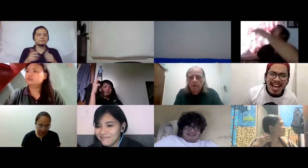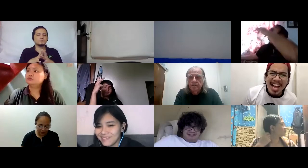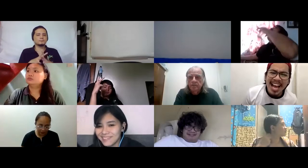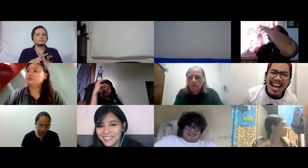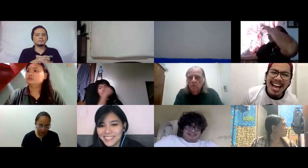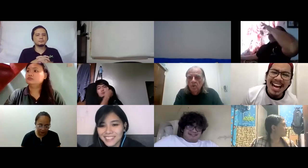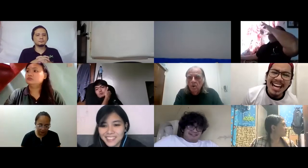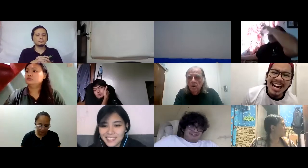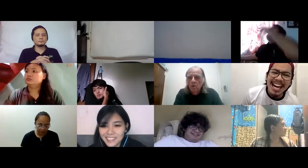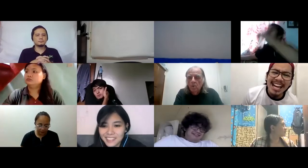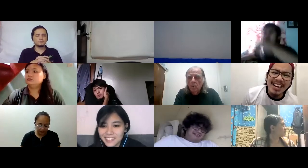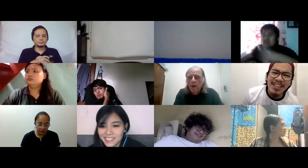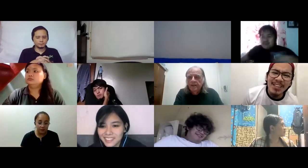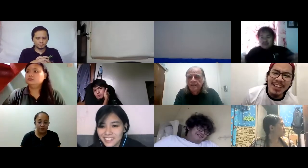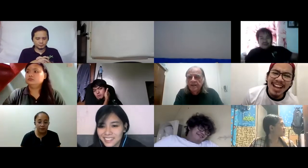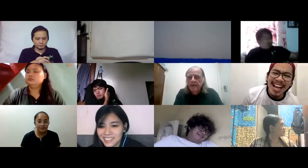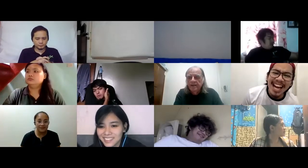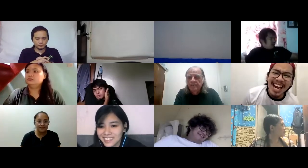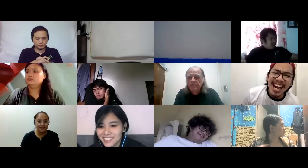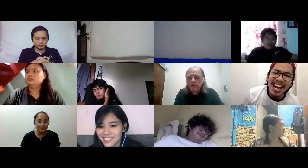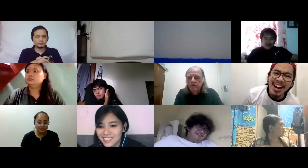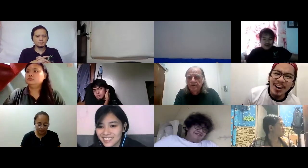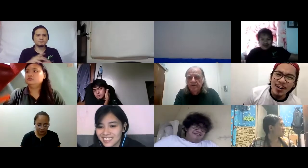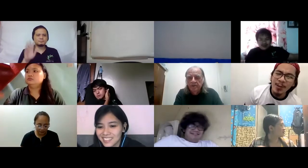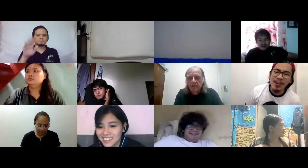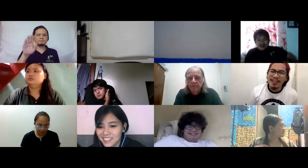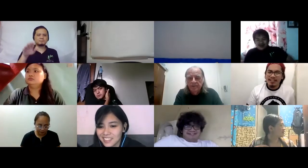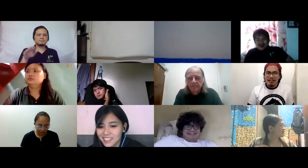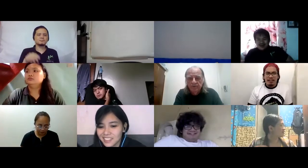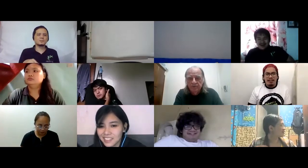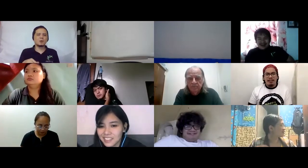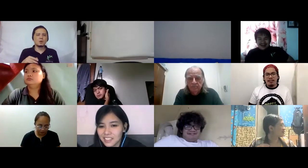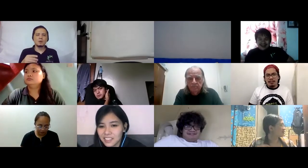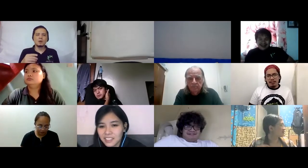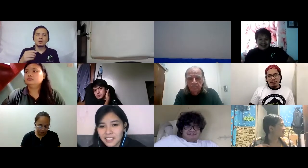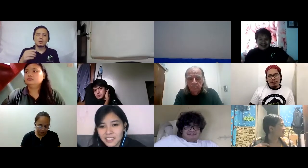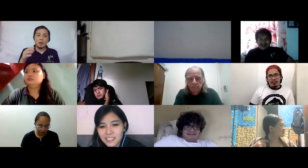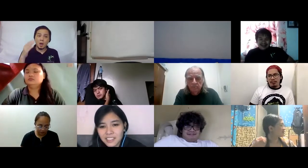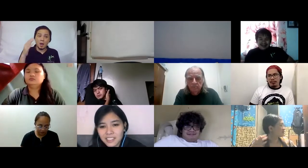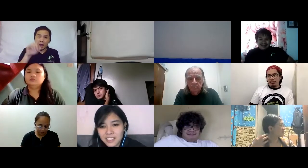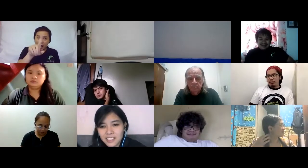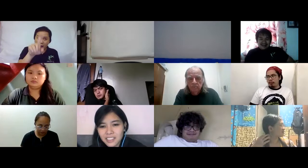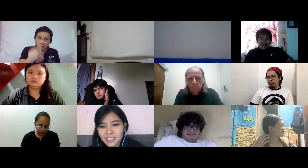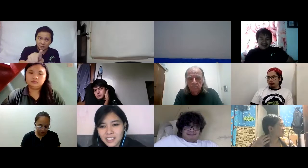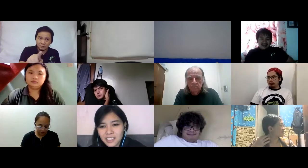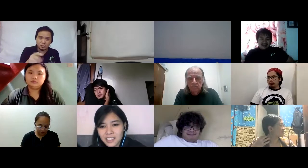All right. So why did I give you the Vietnamese version?